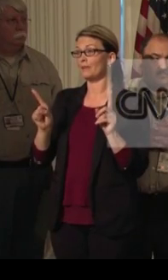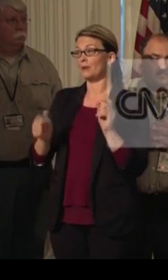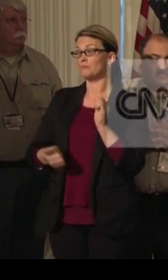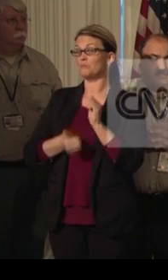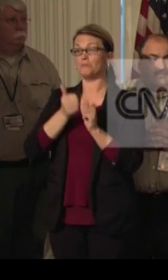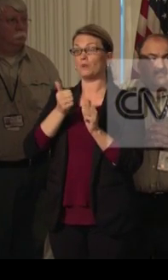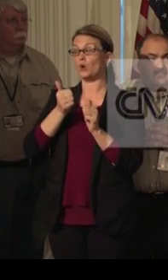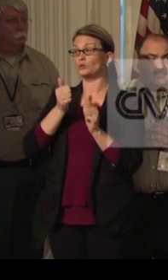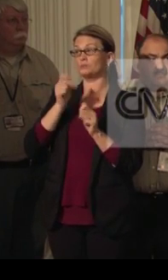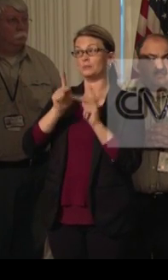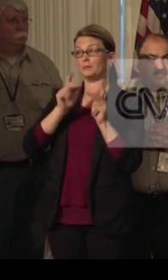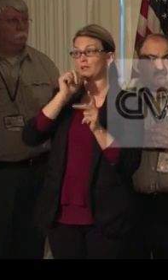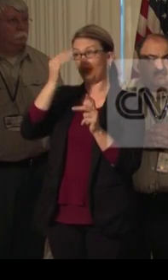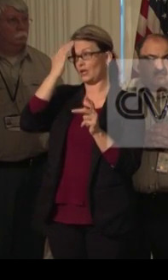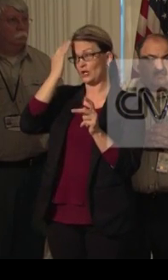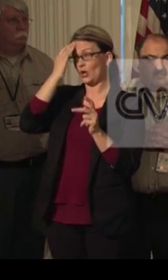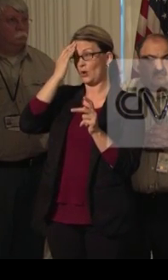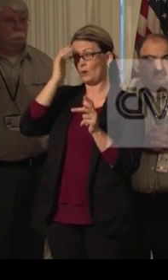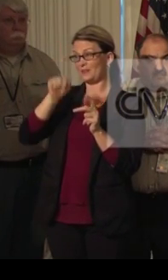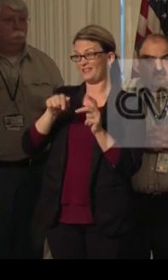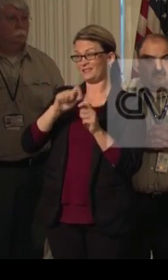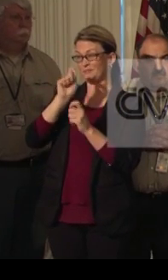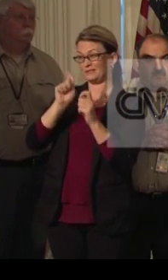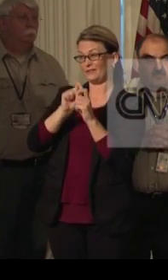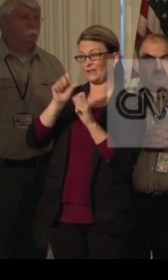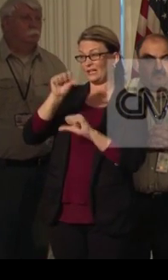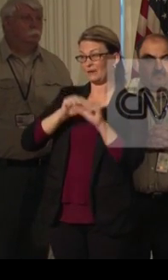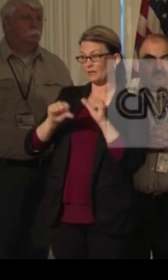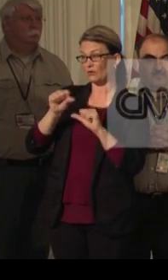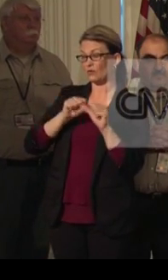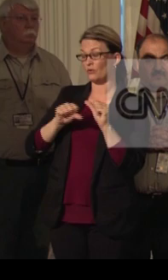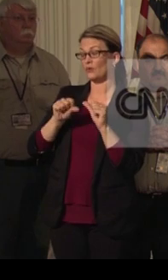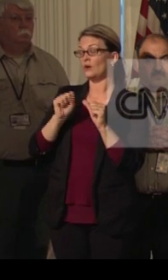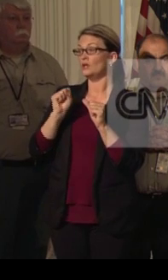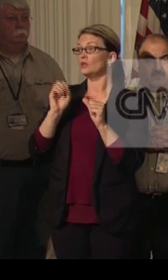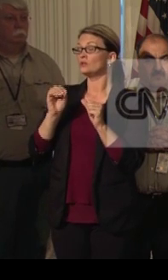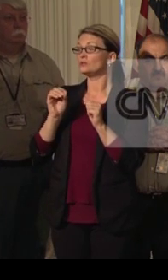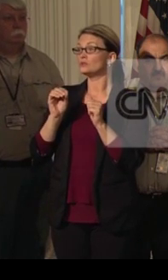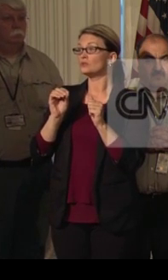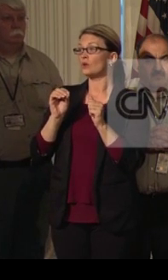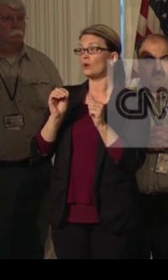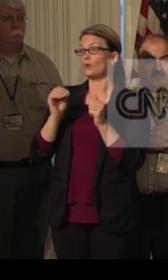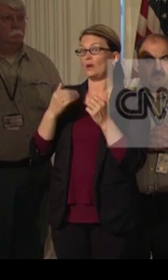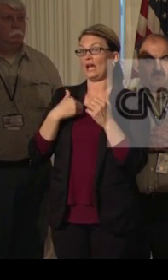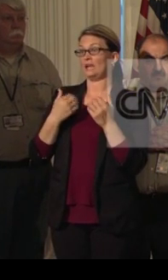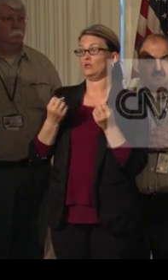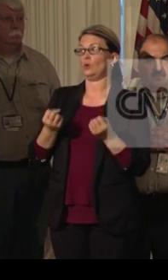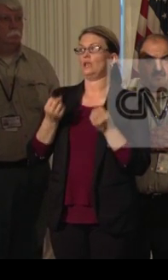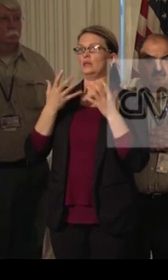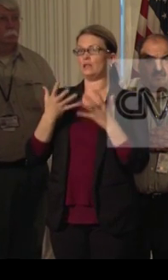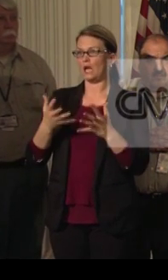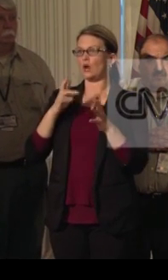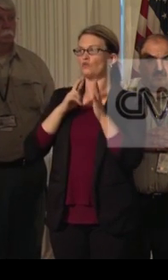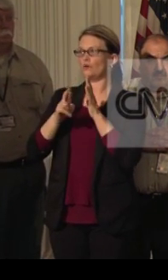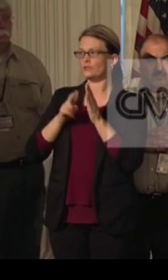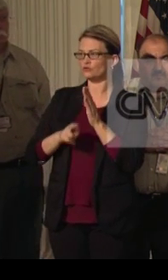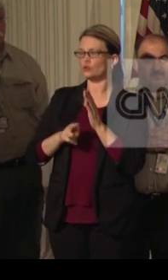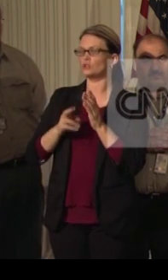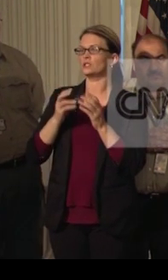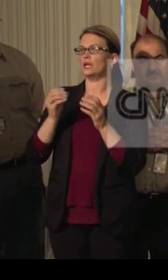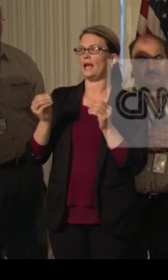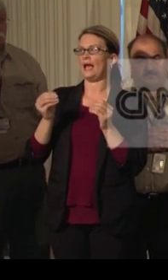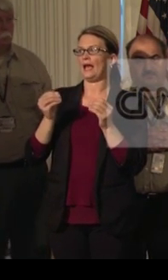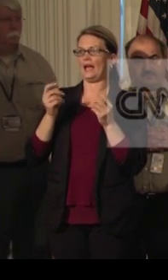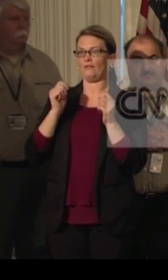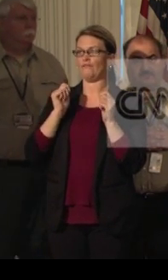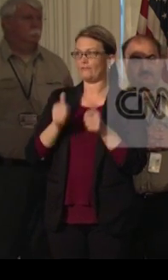most people did not know a whole lot about this particular chemical, and it's one that, you know, that we've had to do a lot of research on internally